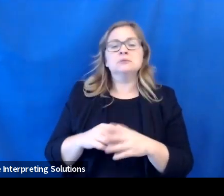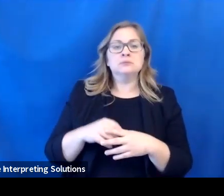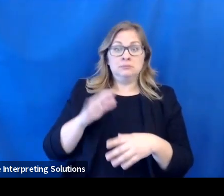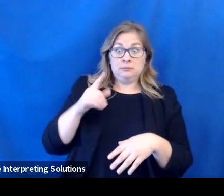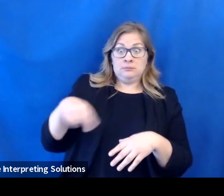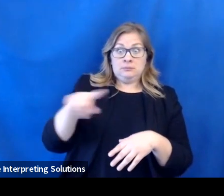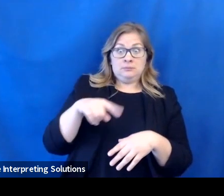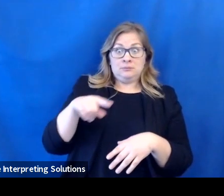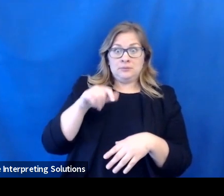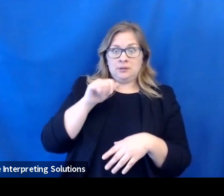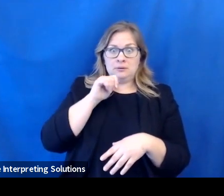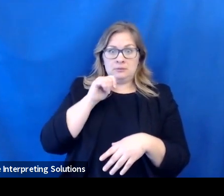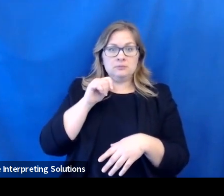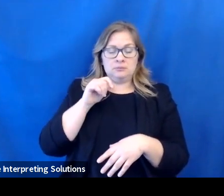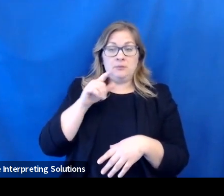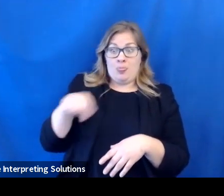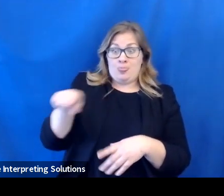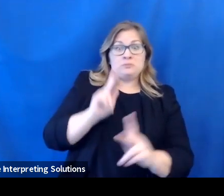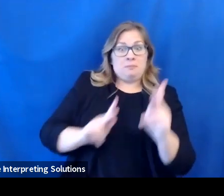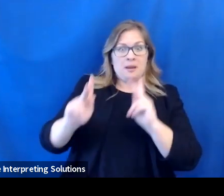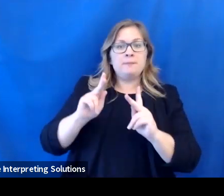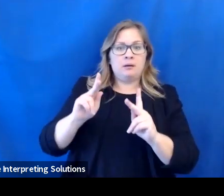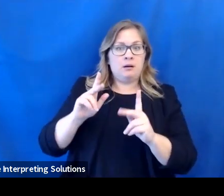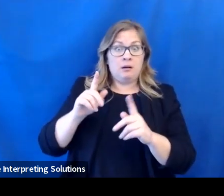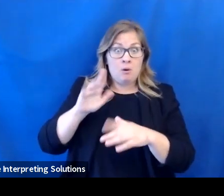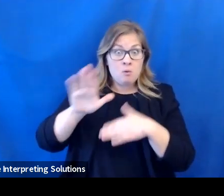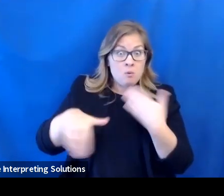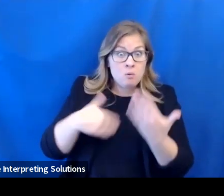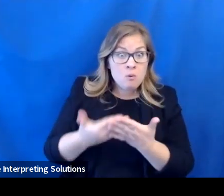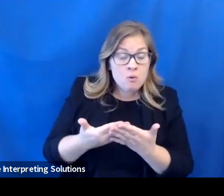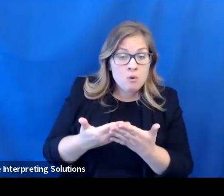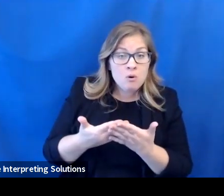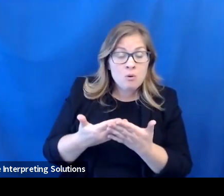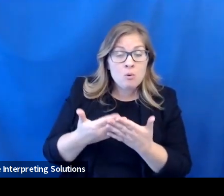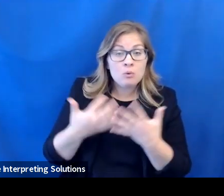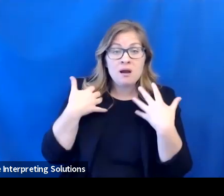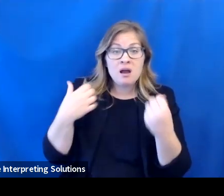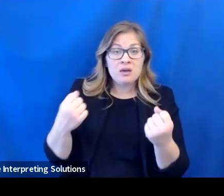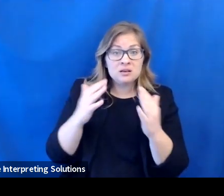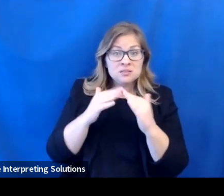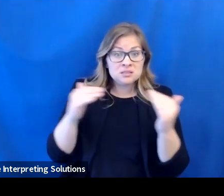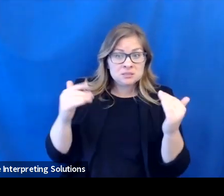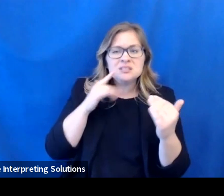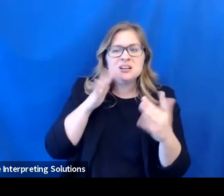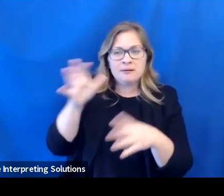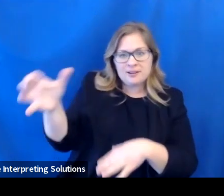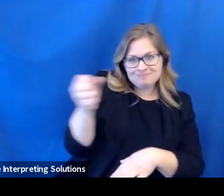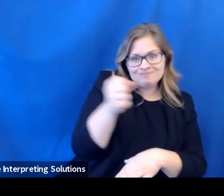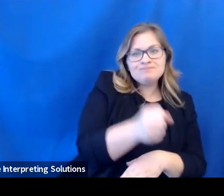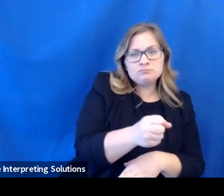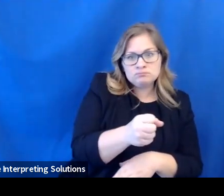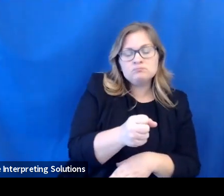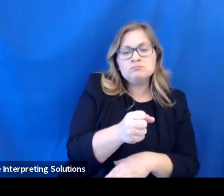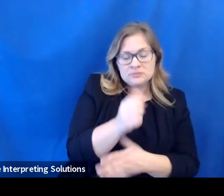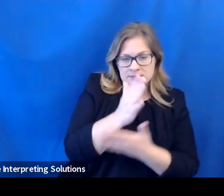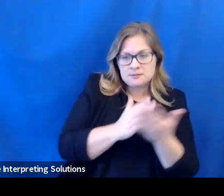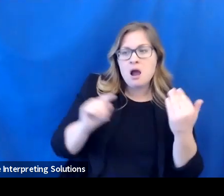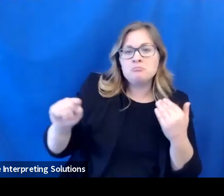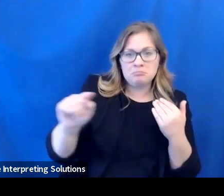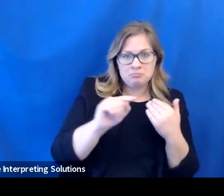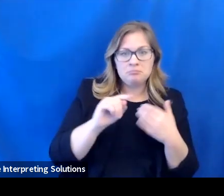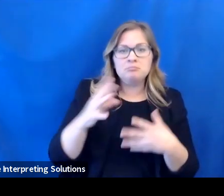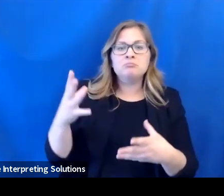all those health systems, are retraining as many of those people as possible, just like the commissioner said, to try and fill these spots. So we're trying